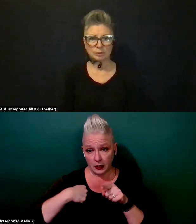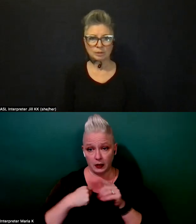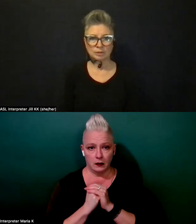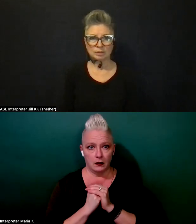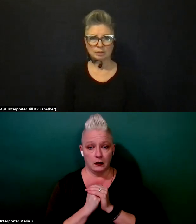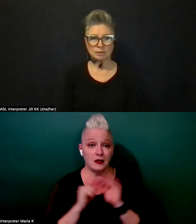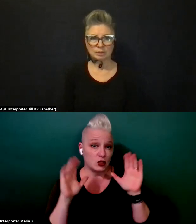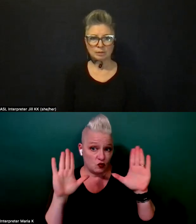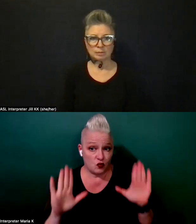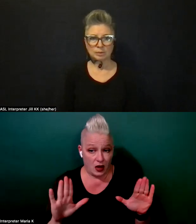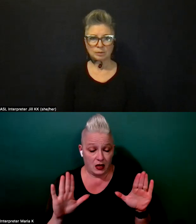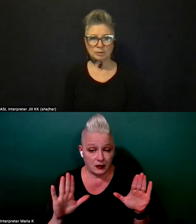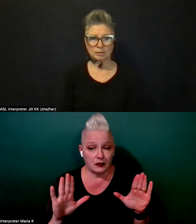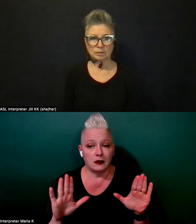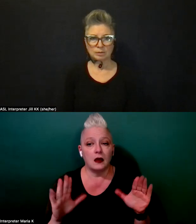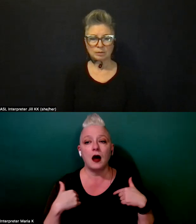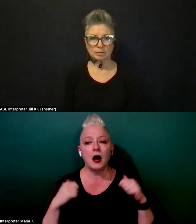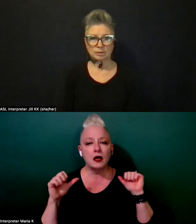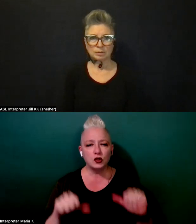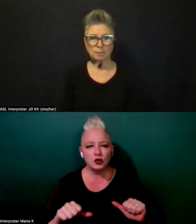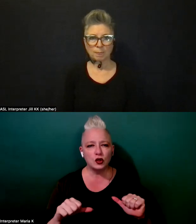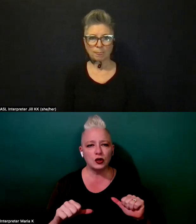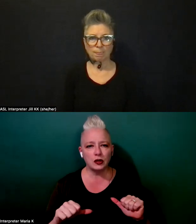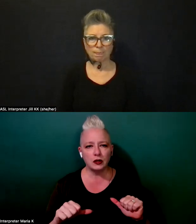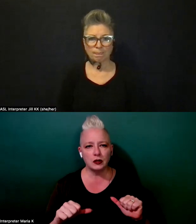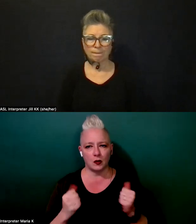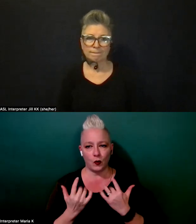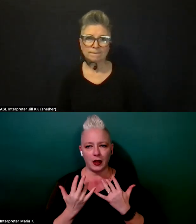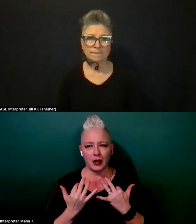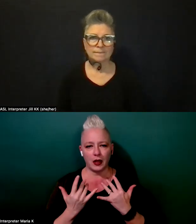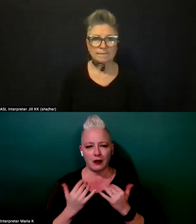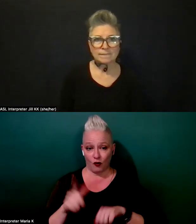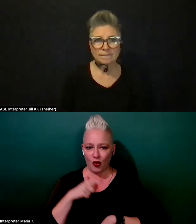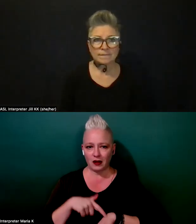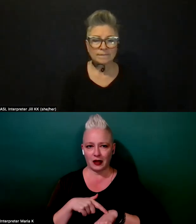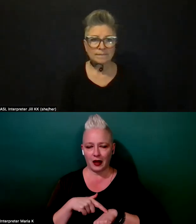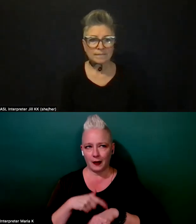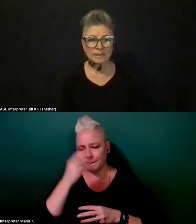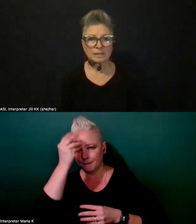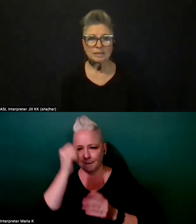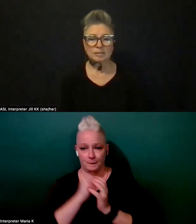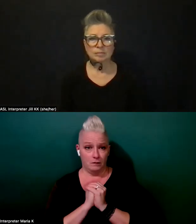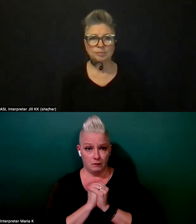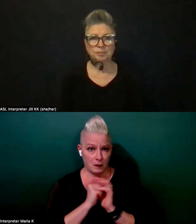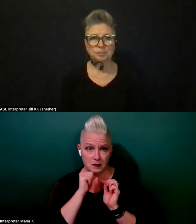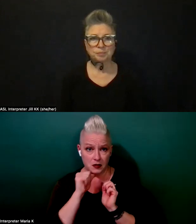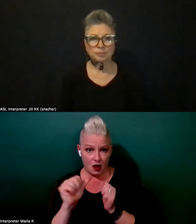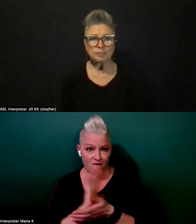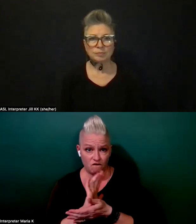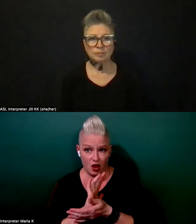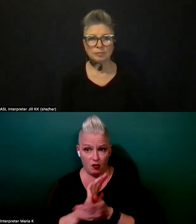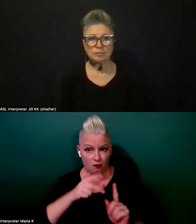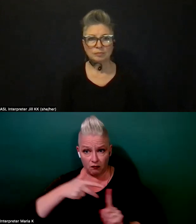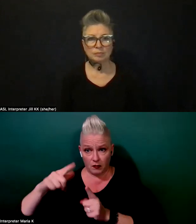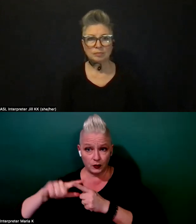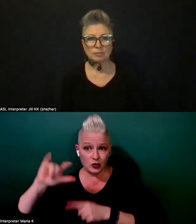is great because I was able to sit on the information for a long time because we didn't start filming until